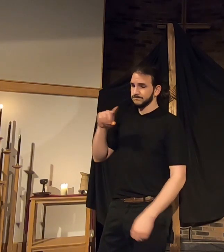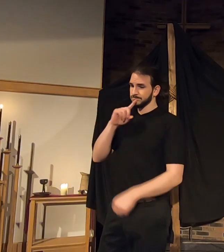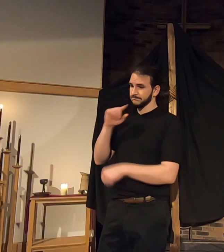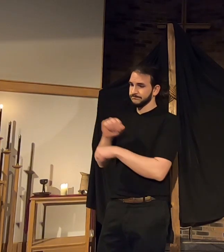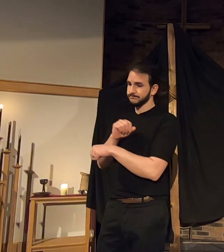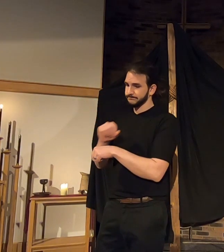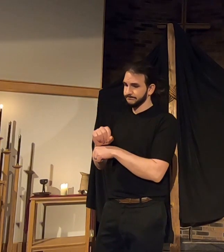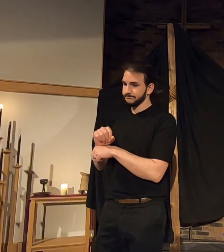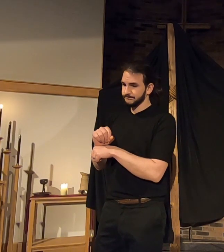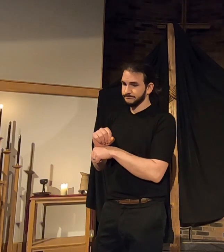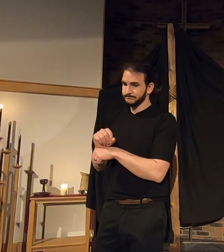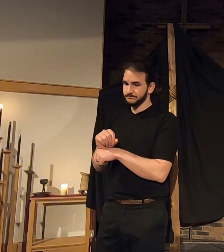the officer told him,